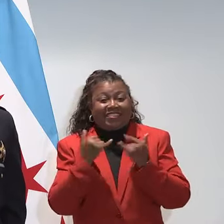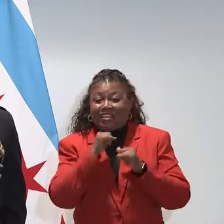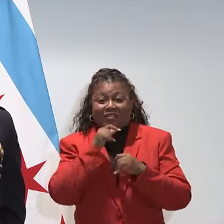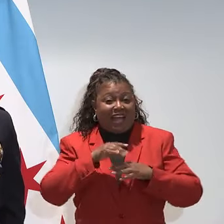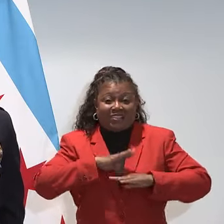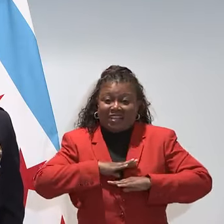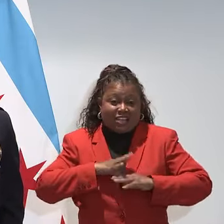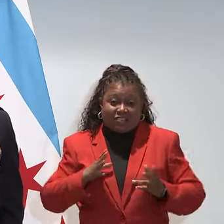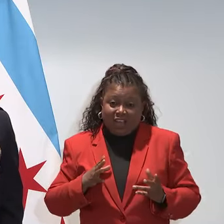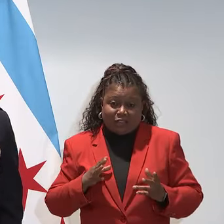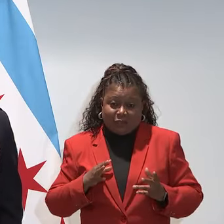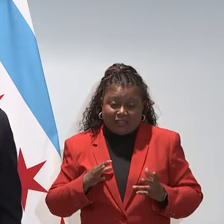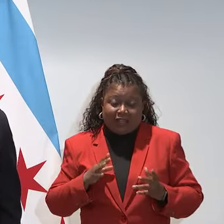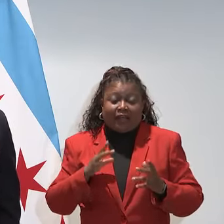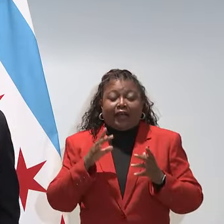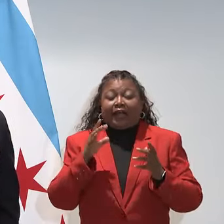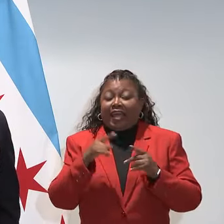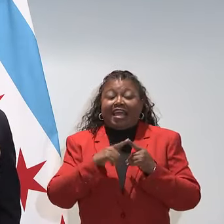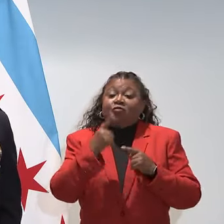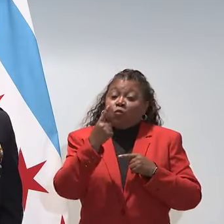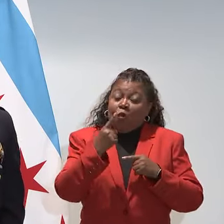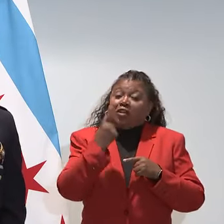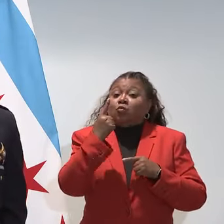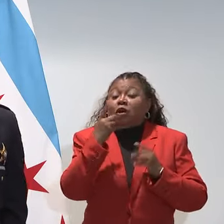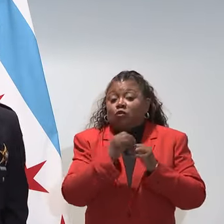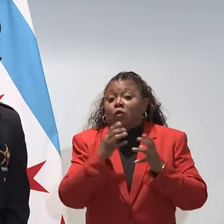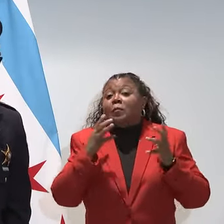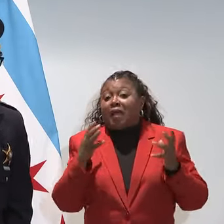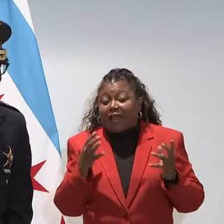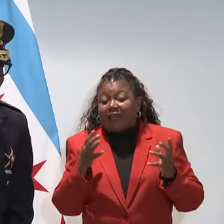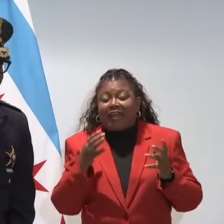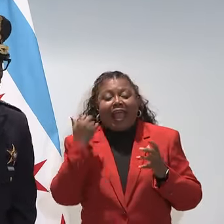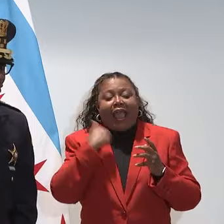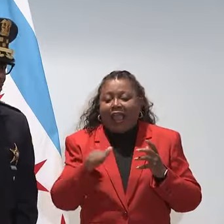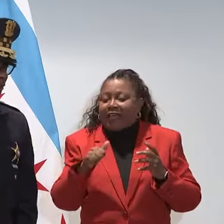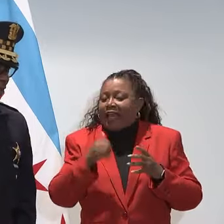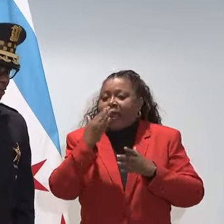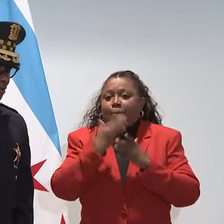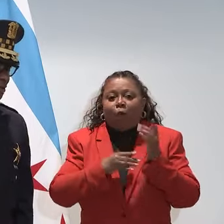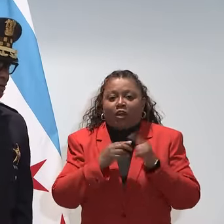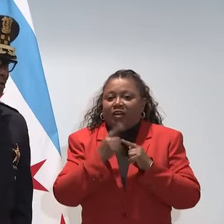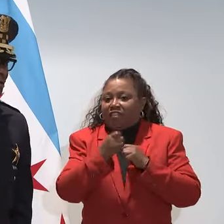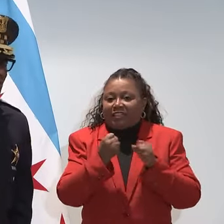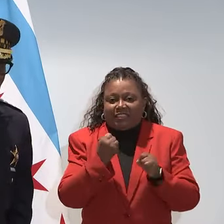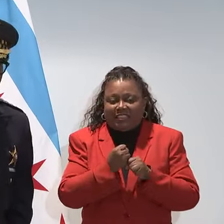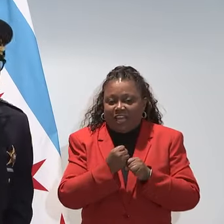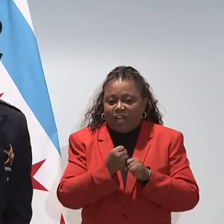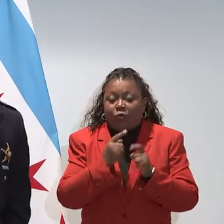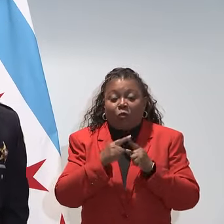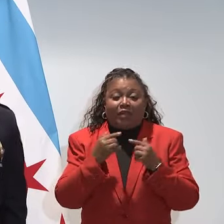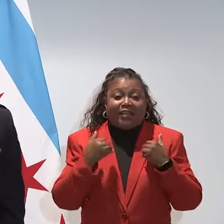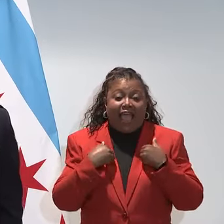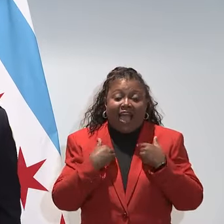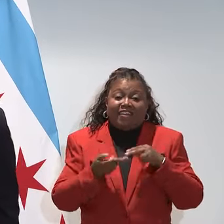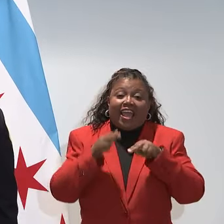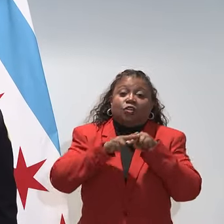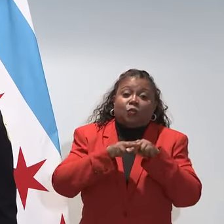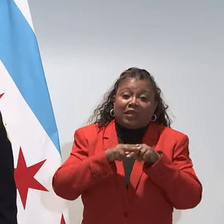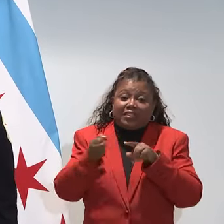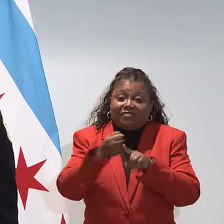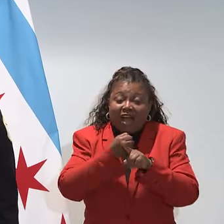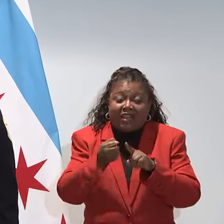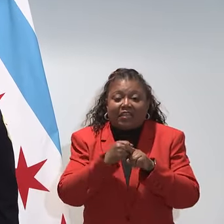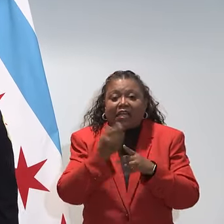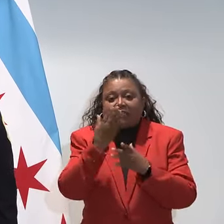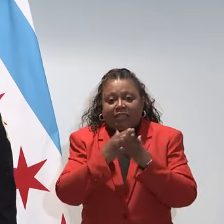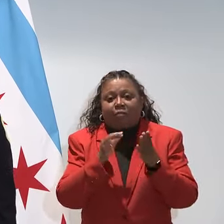not satisfactory. Like, if one is one too many, any part of the year where we have increased violence